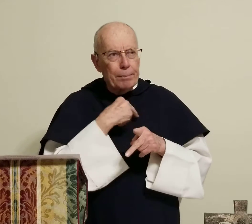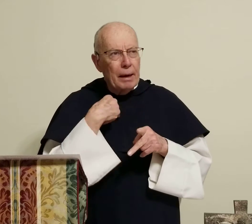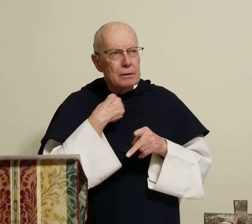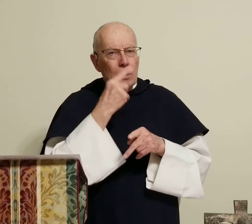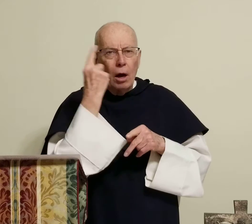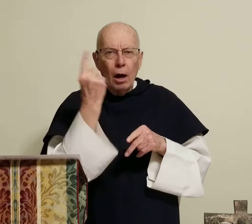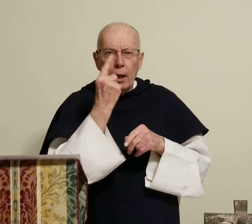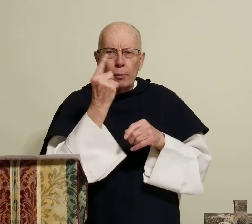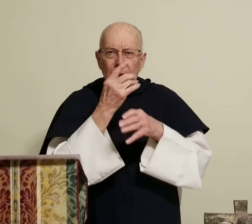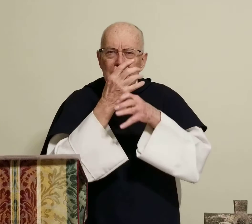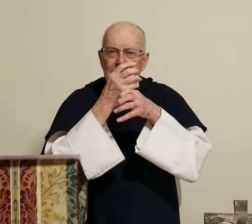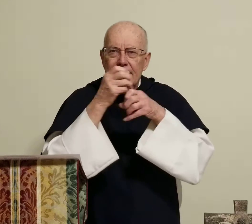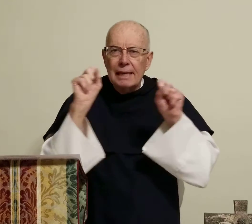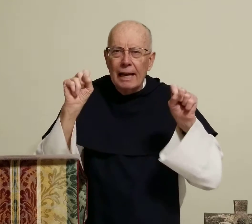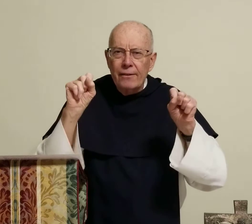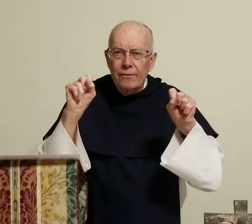people always say